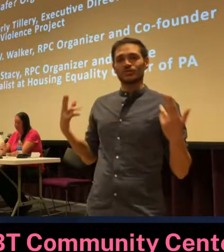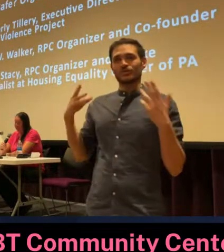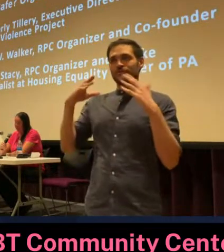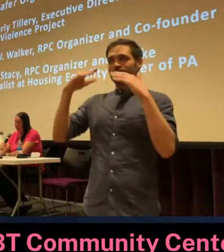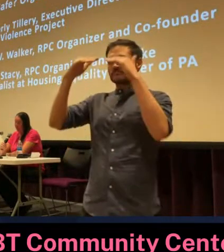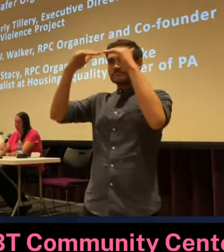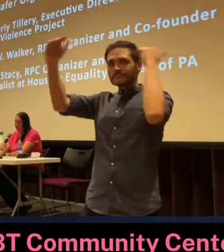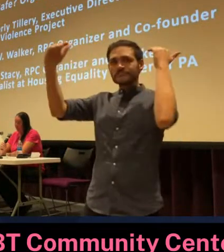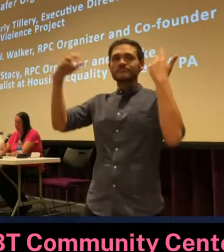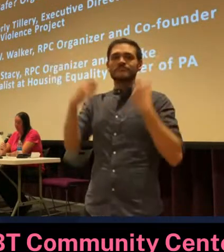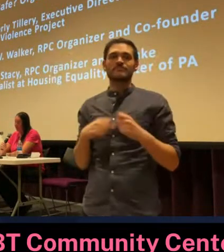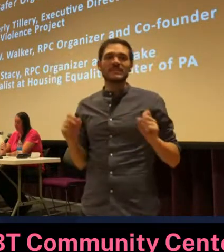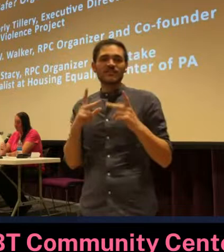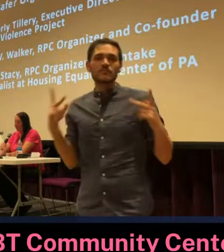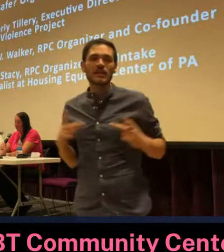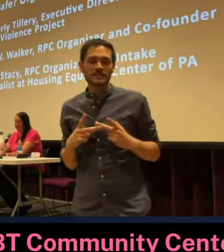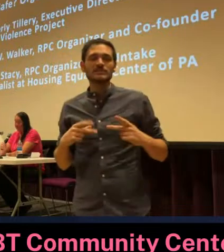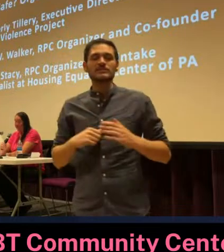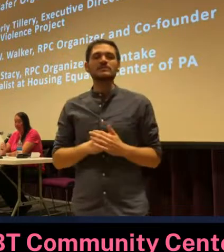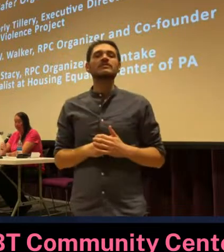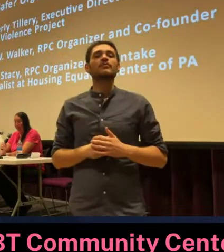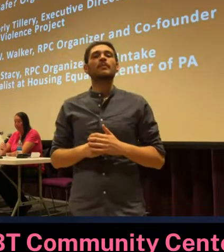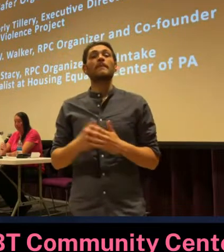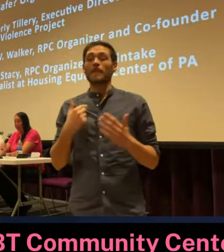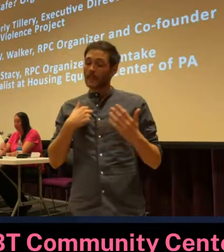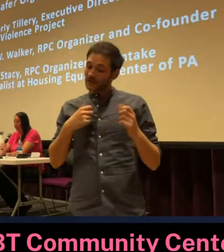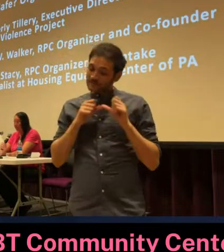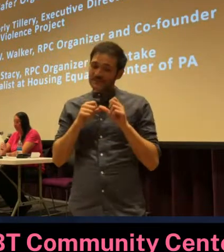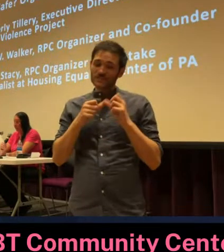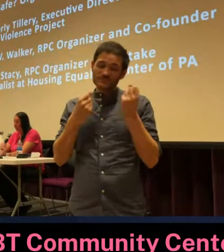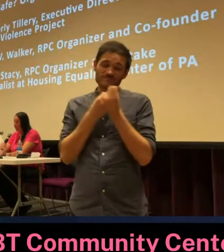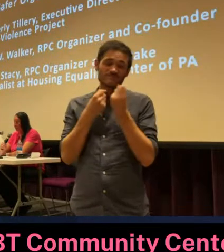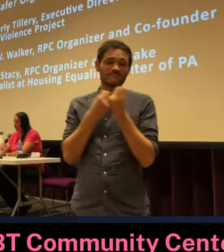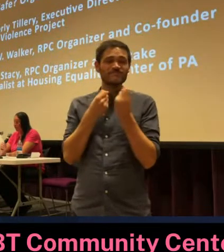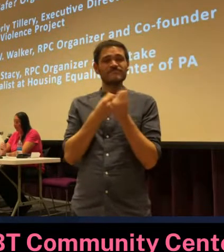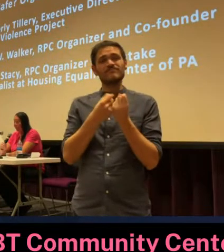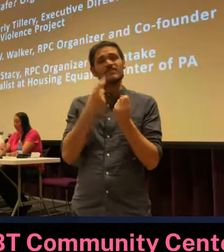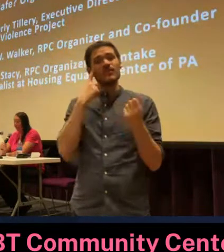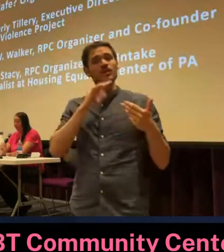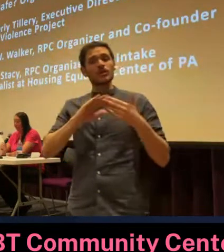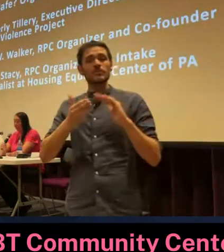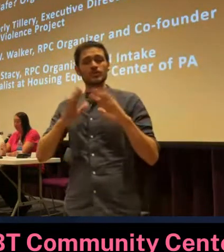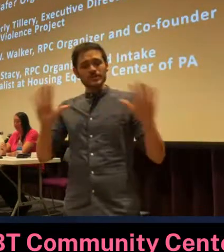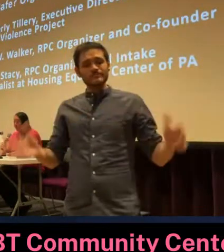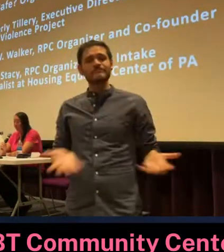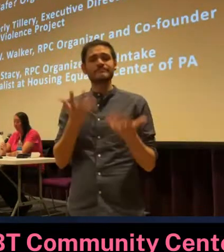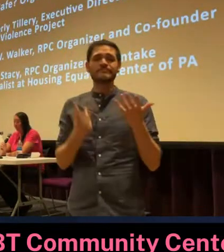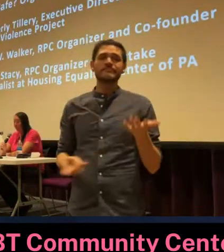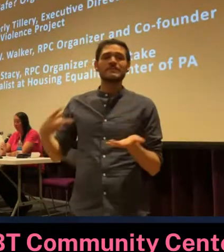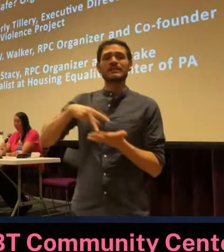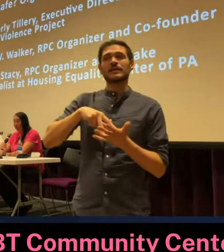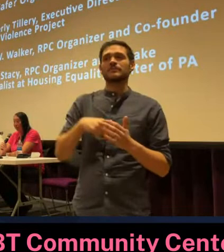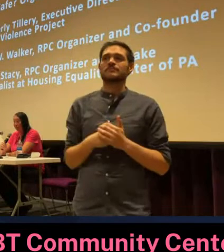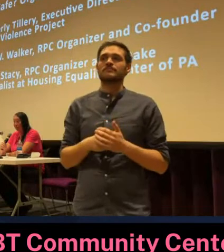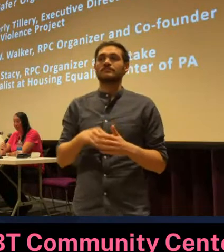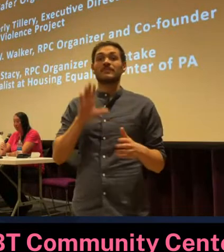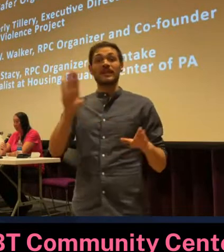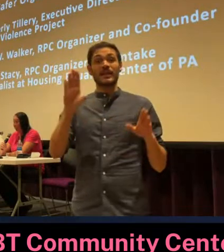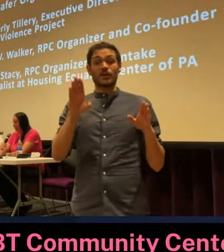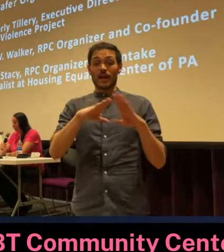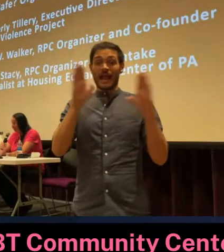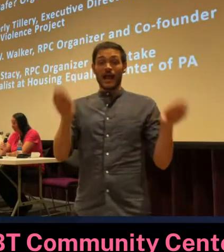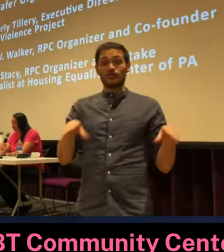advocated for the community to step up and start opening the doors to house